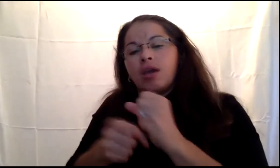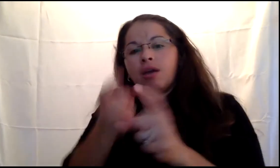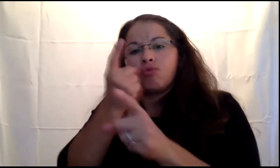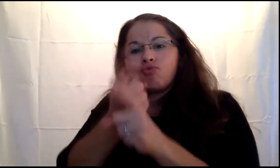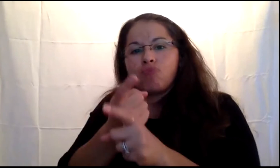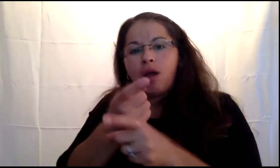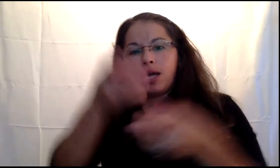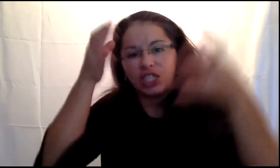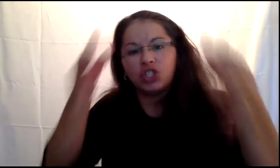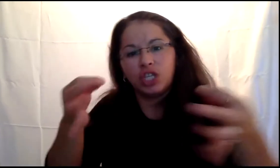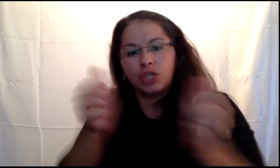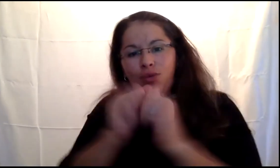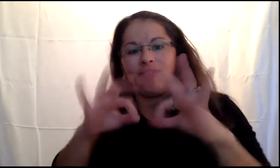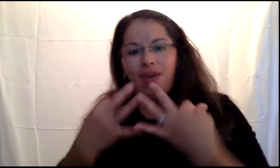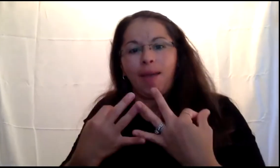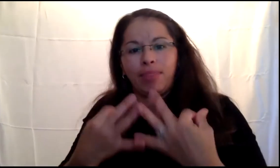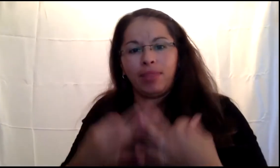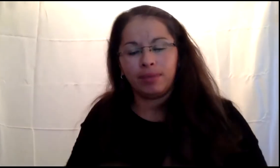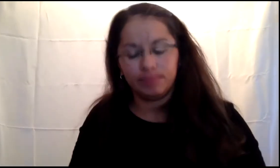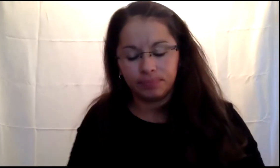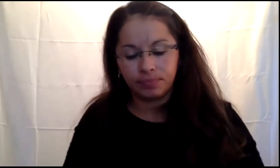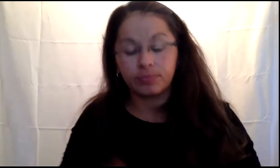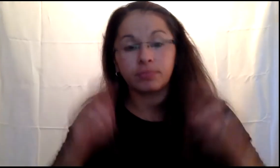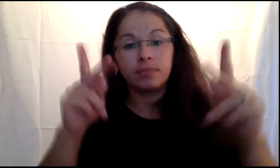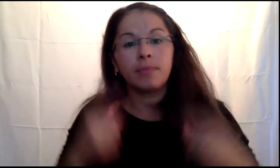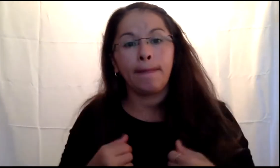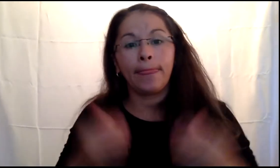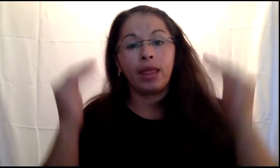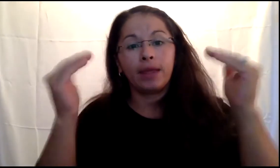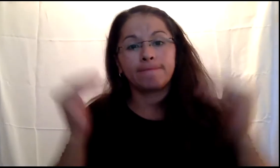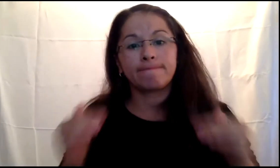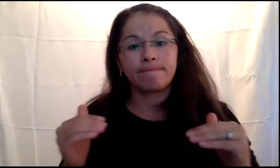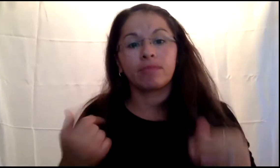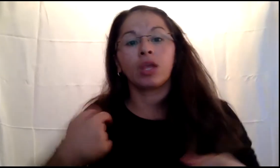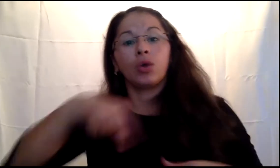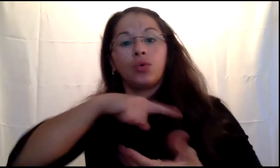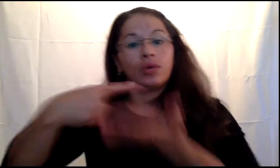So I know that we talked a little bit the other day when we all connected about